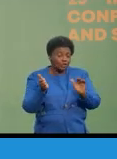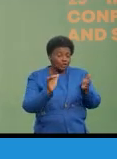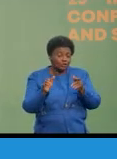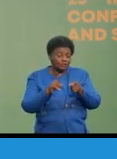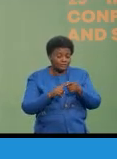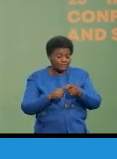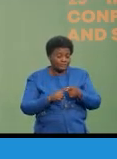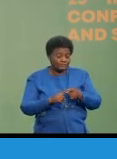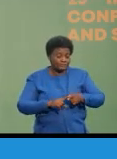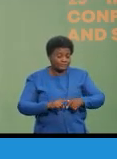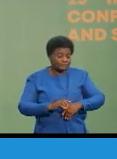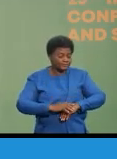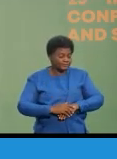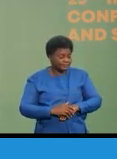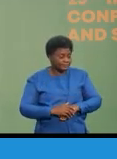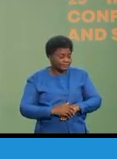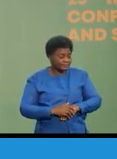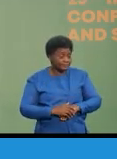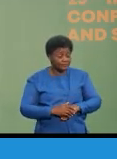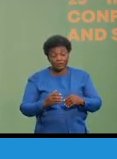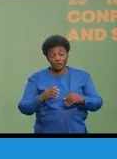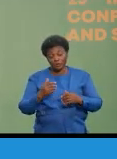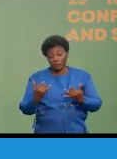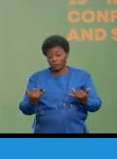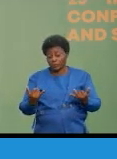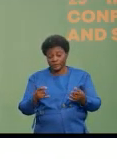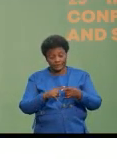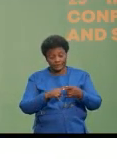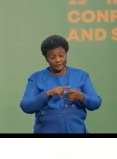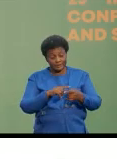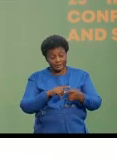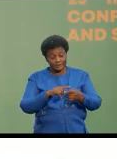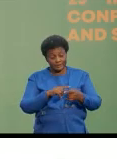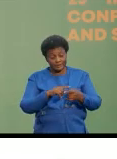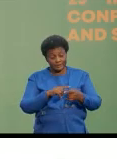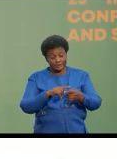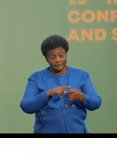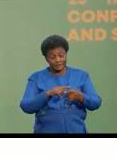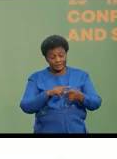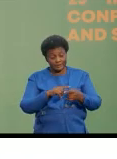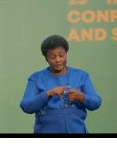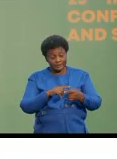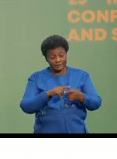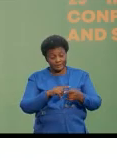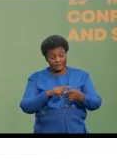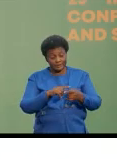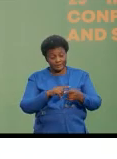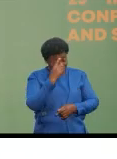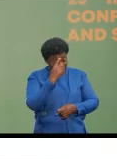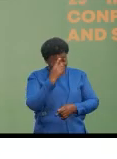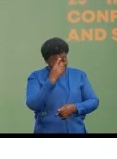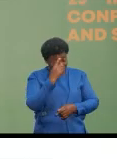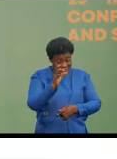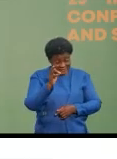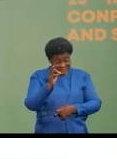ESA. Now, where are we in terms of the 95, 95, 95 targets? We know this is our global